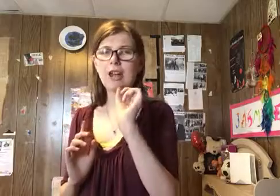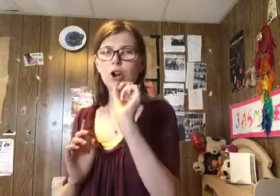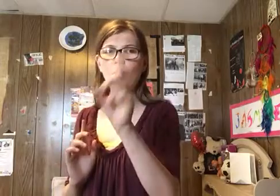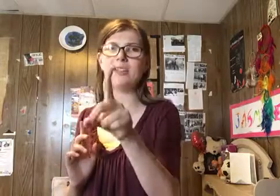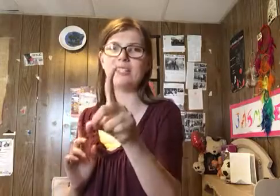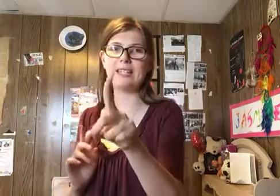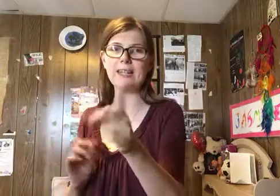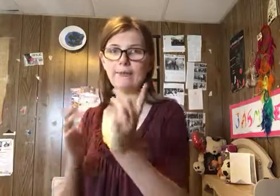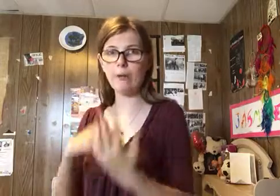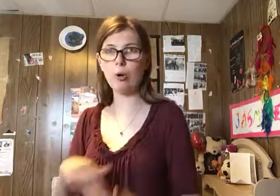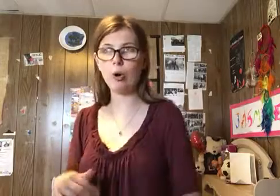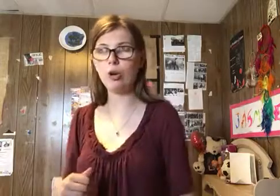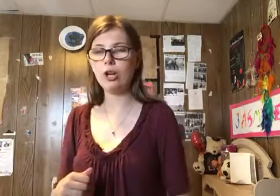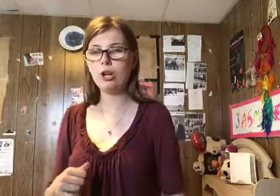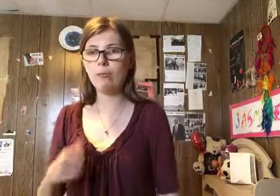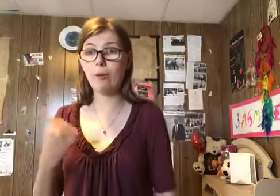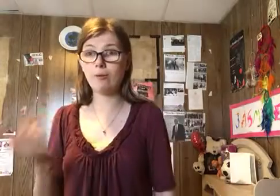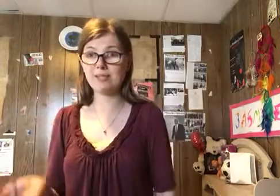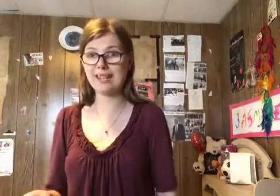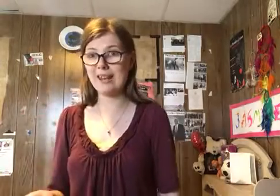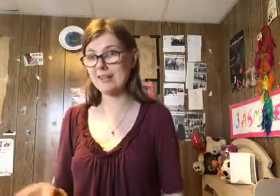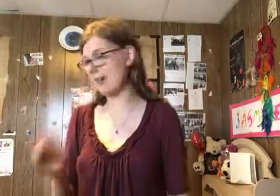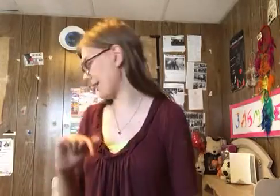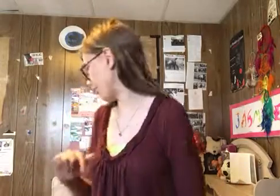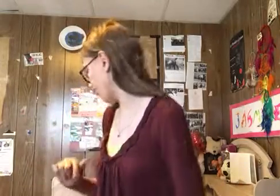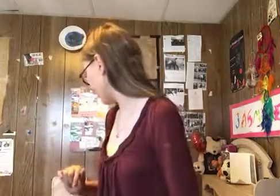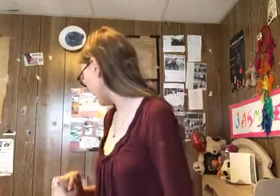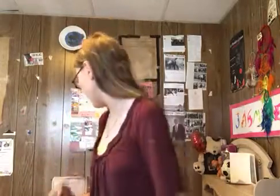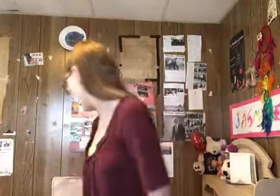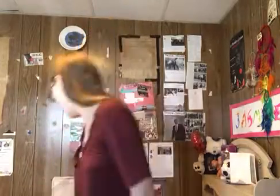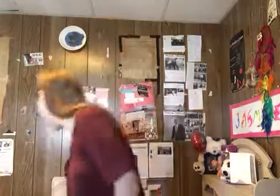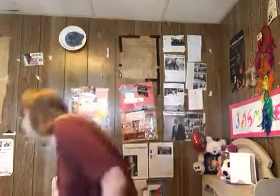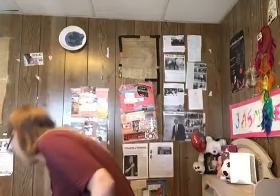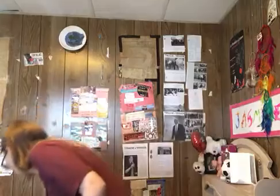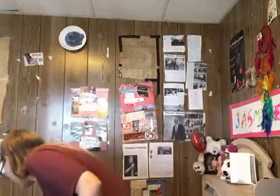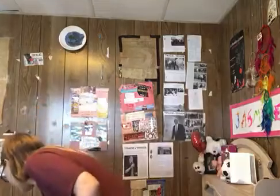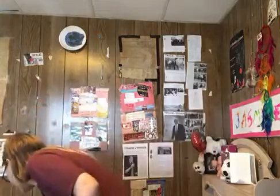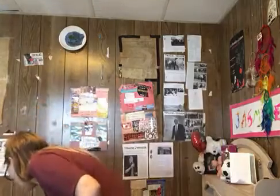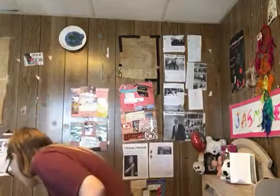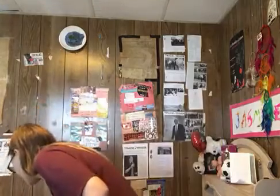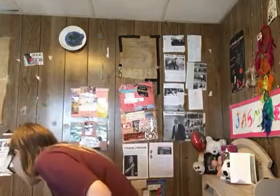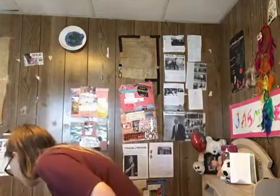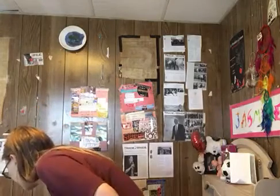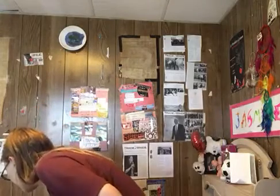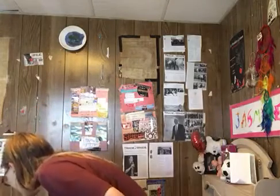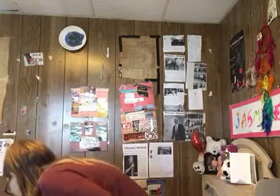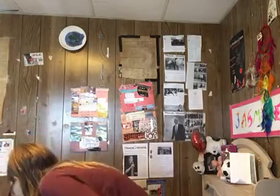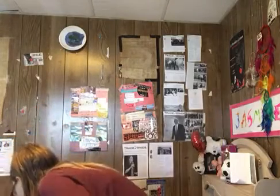I got one CD from her when I was in Canada last week, and this is one of the songs from that